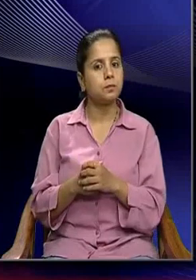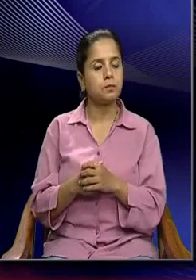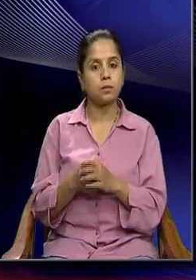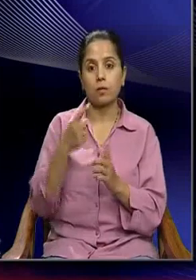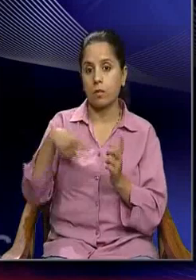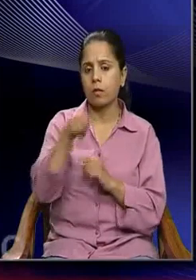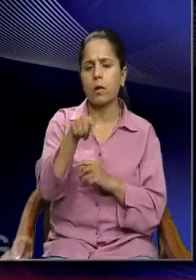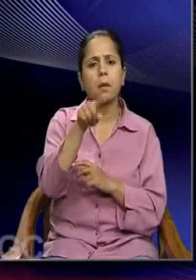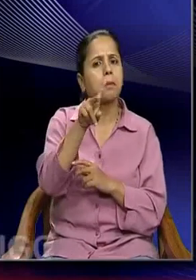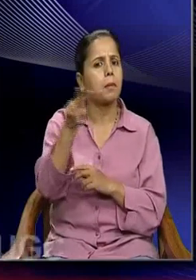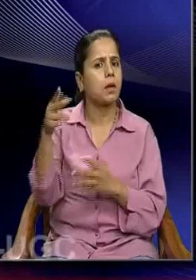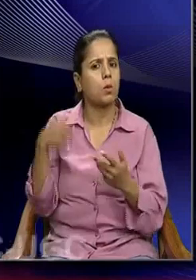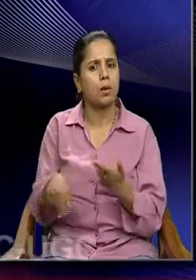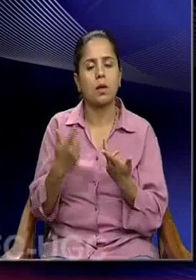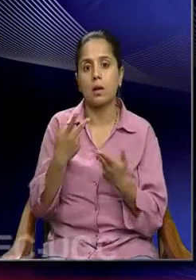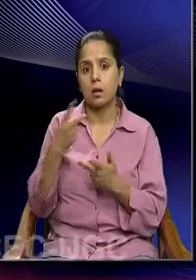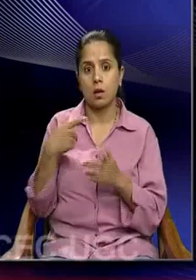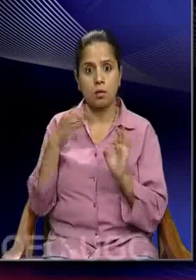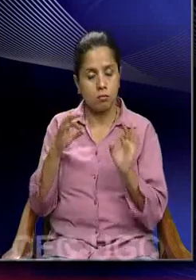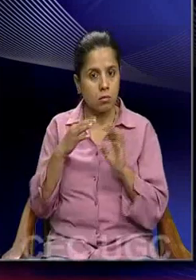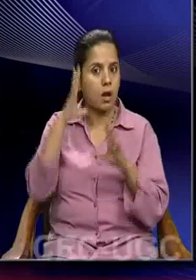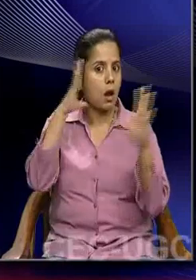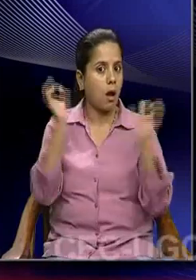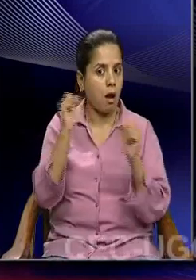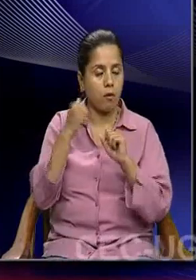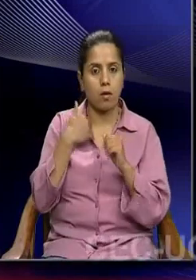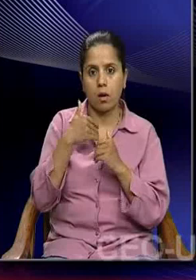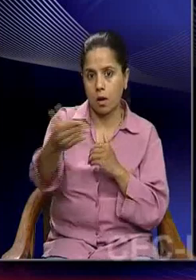So it means steady and comfortable posture.